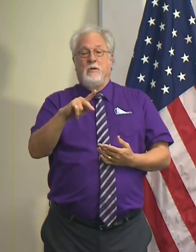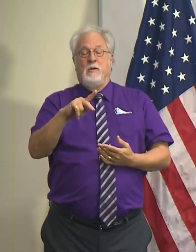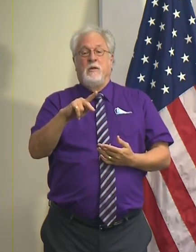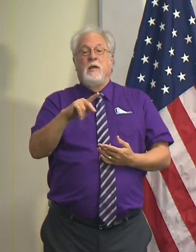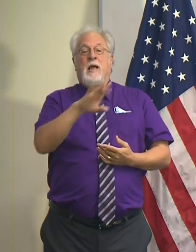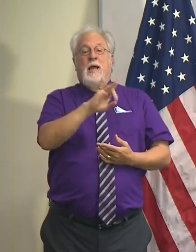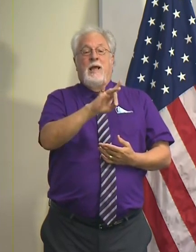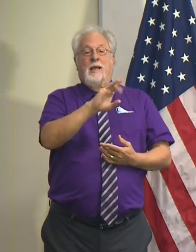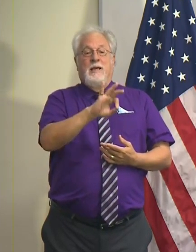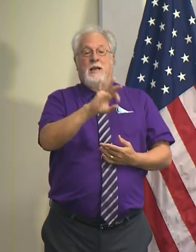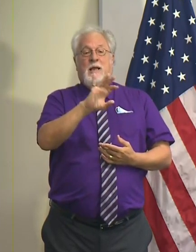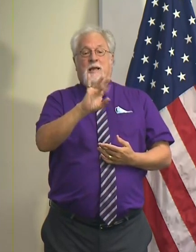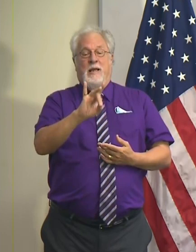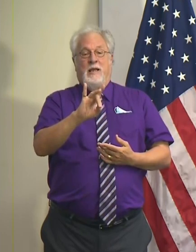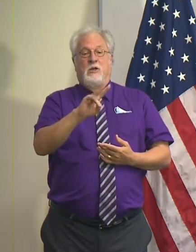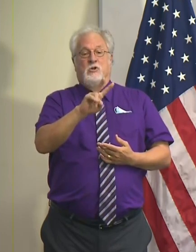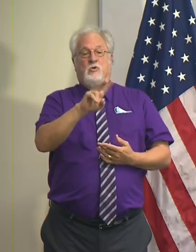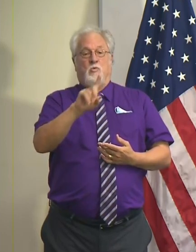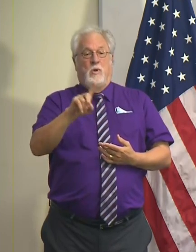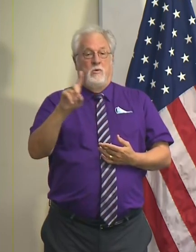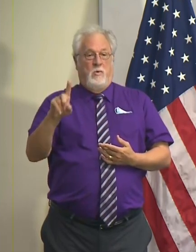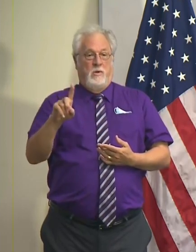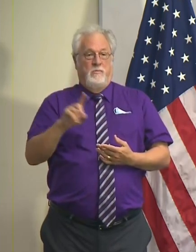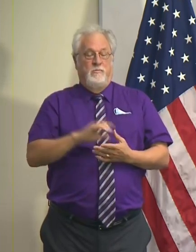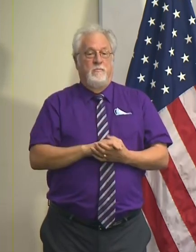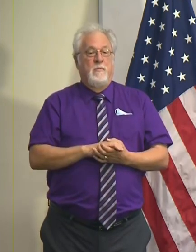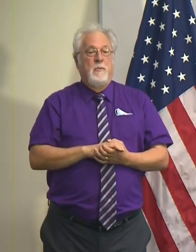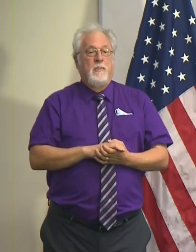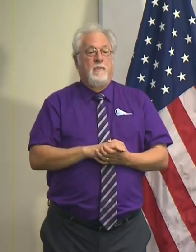to 898-211.